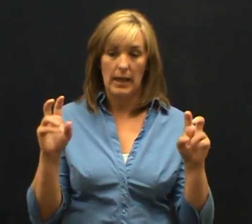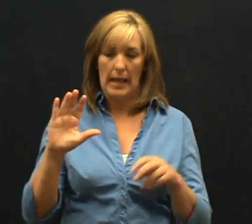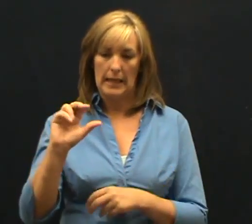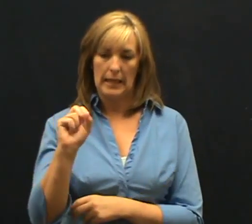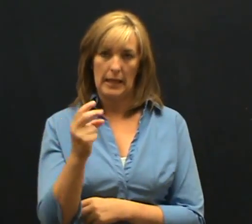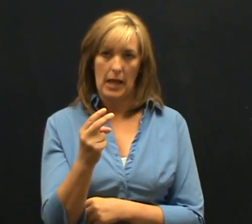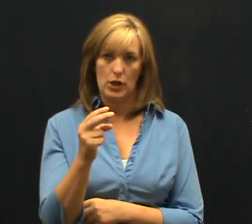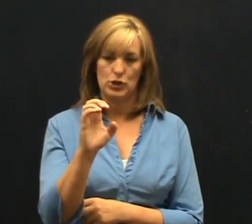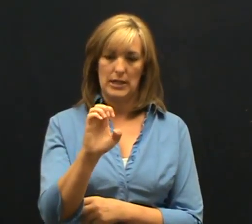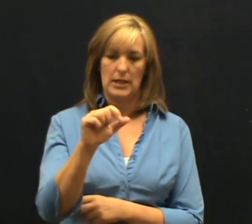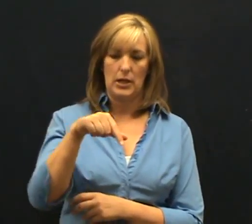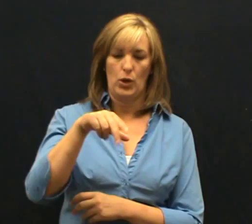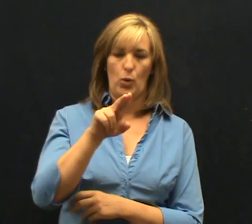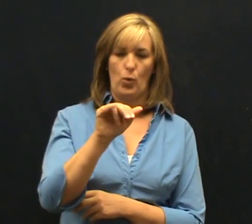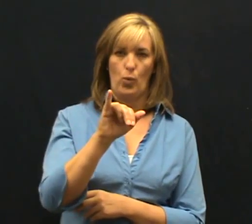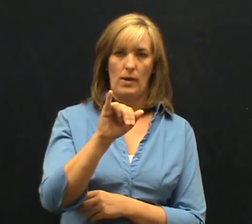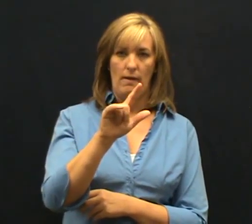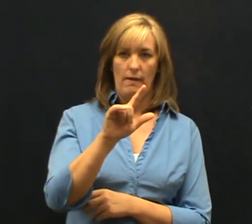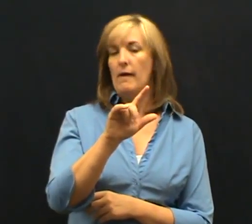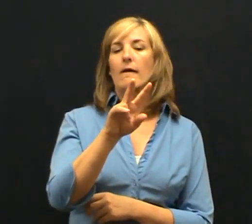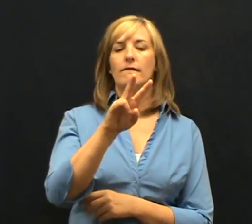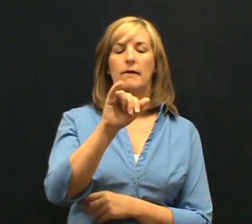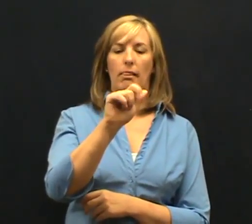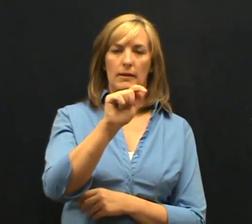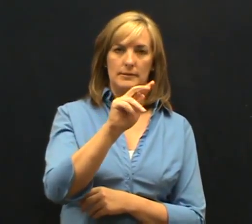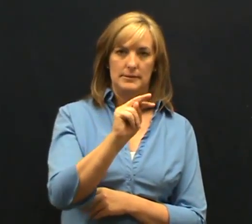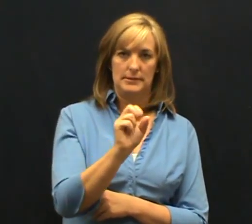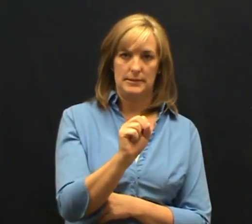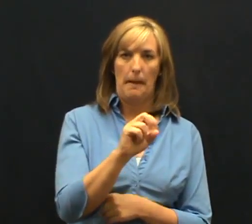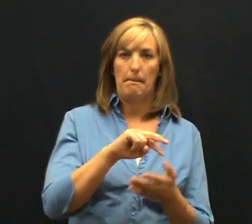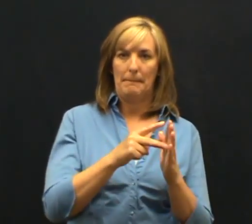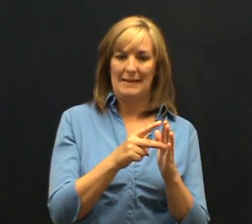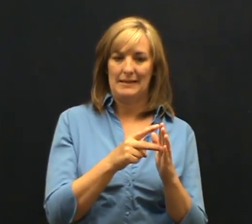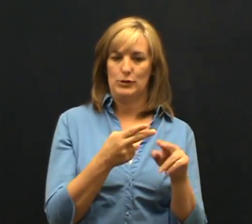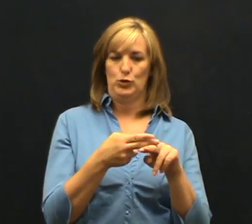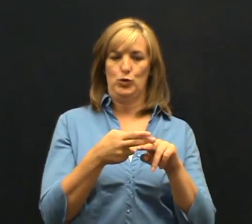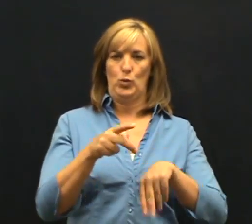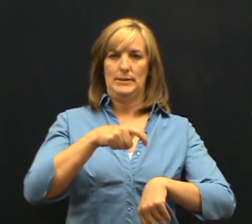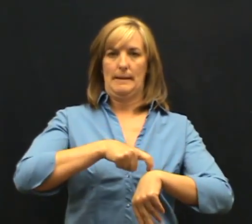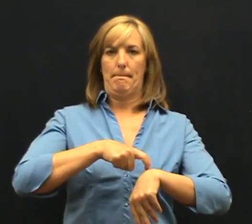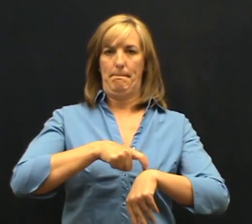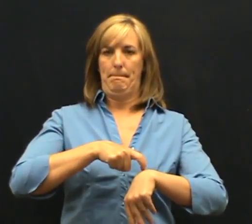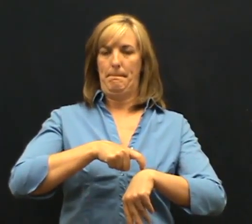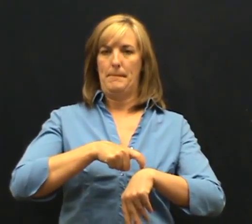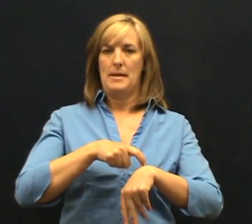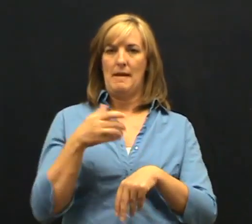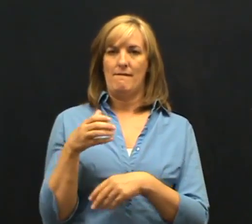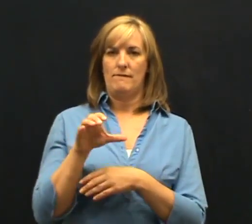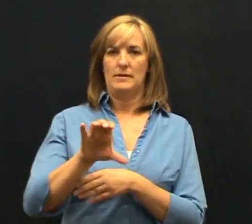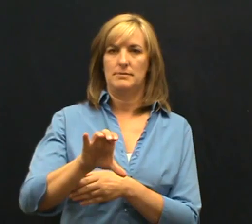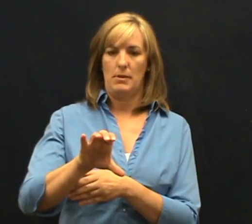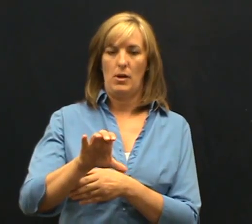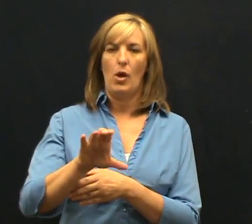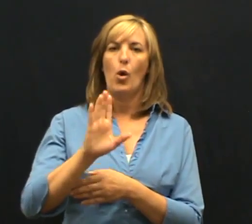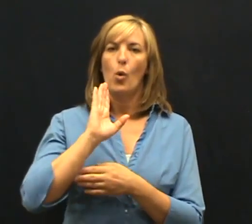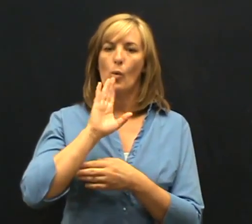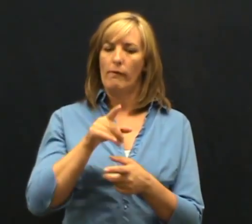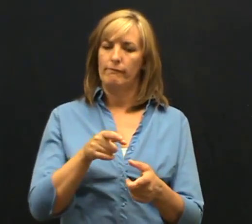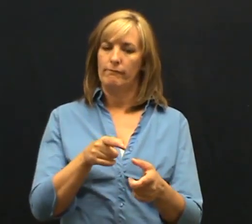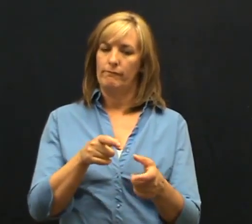very short-term, really liquid investments that are going to mature within at least 3 months. And